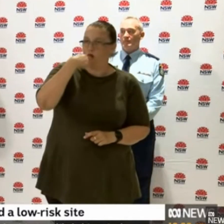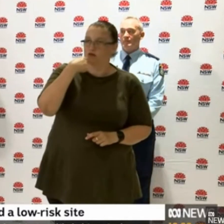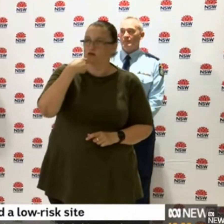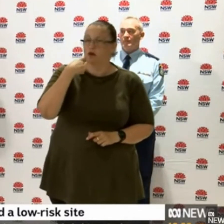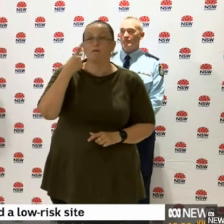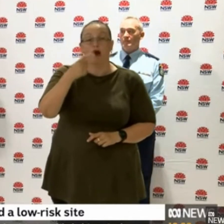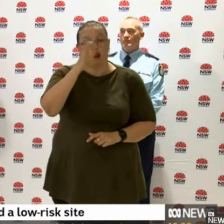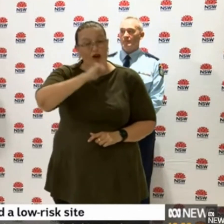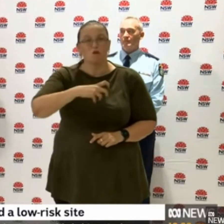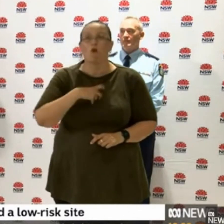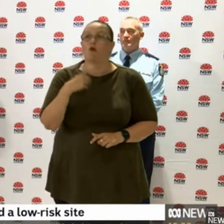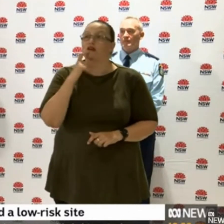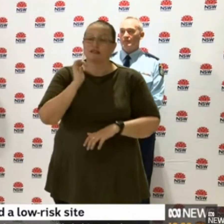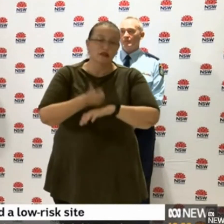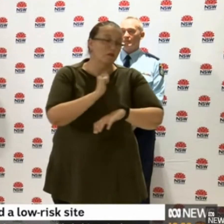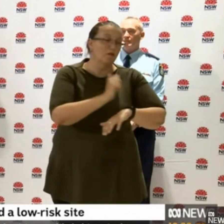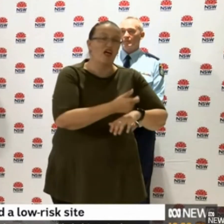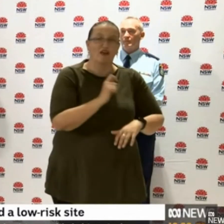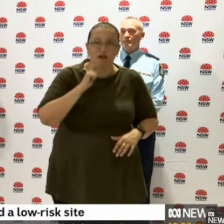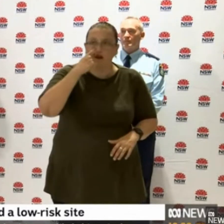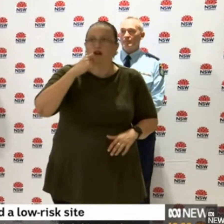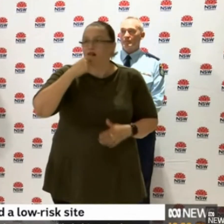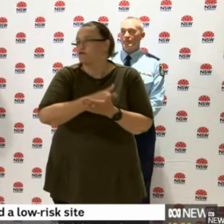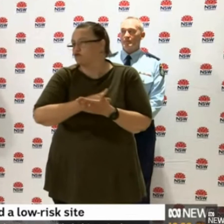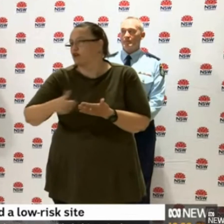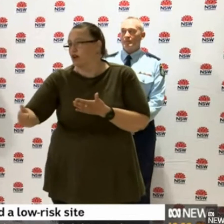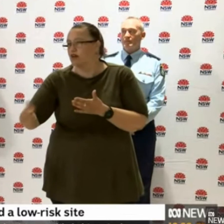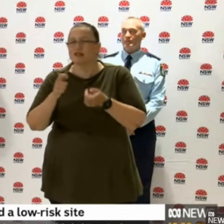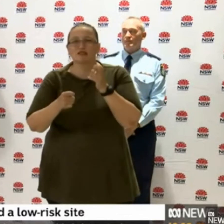more efficient at putting in place. And it is actually